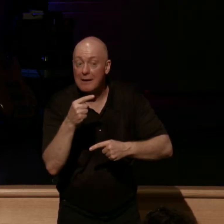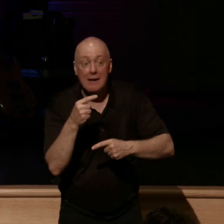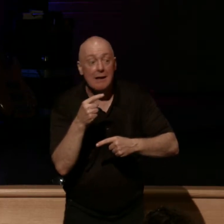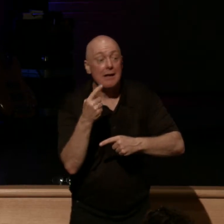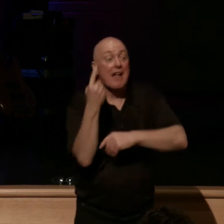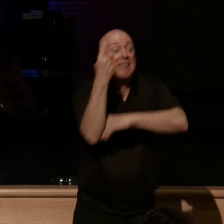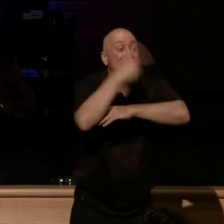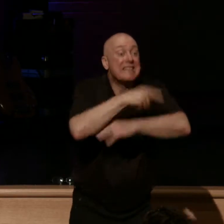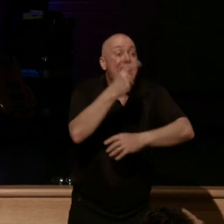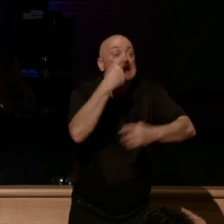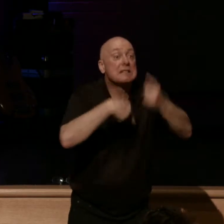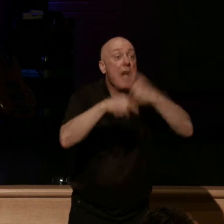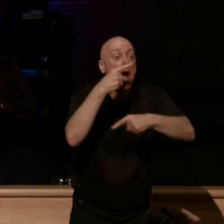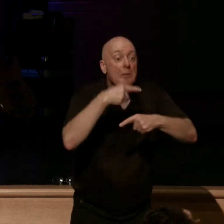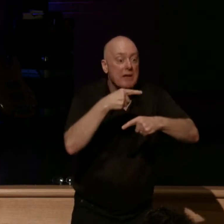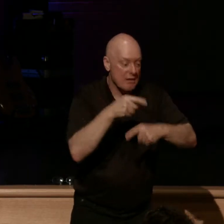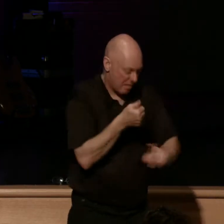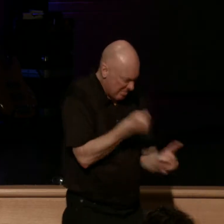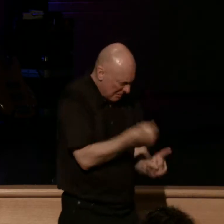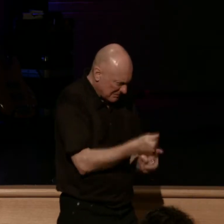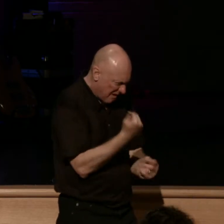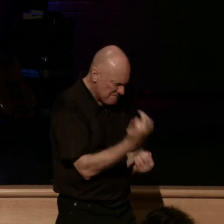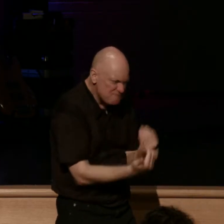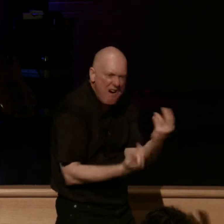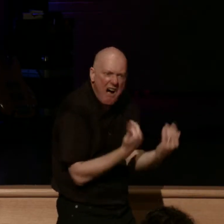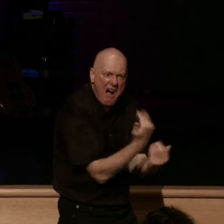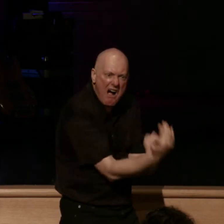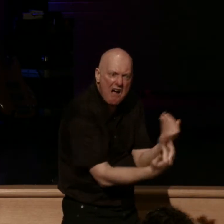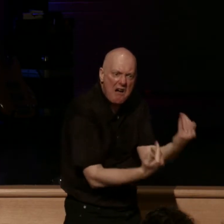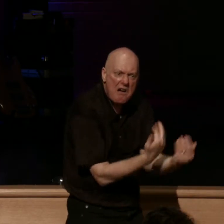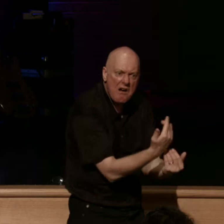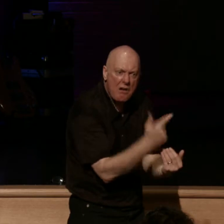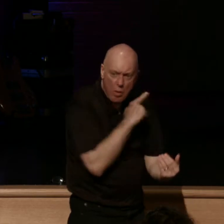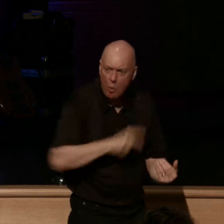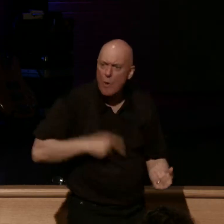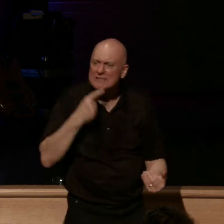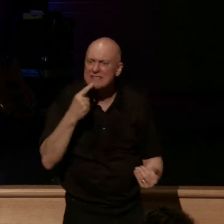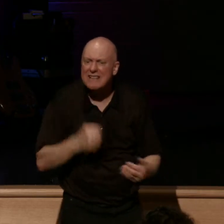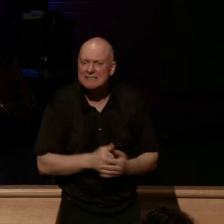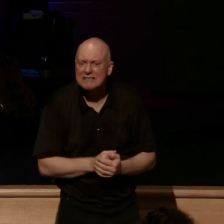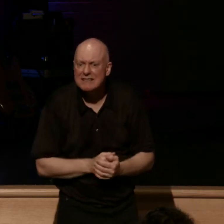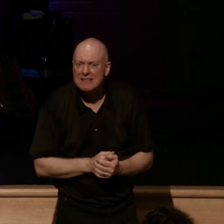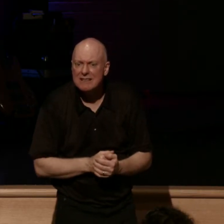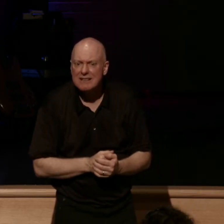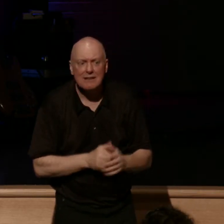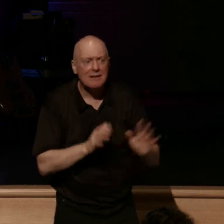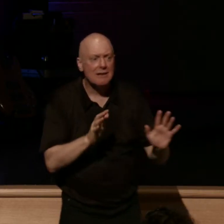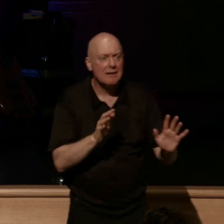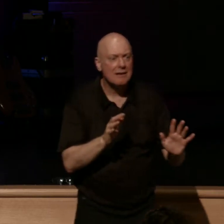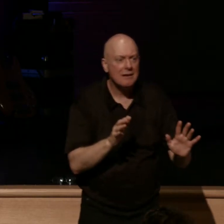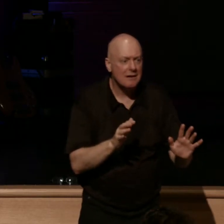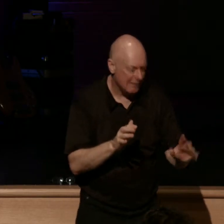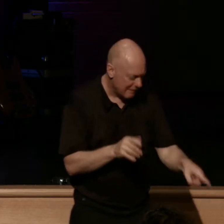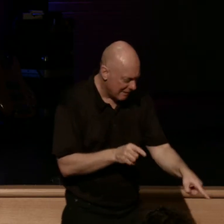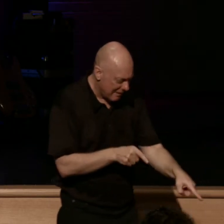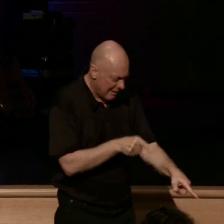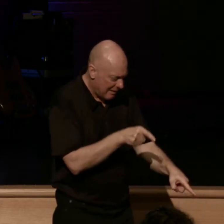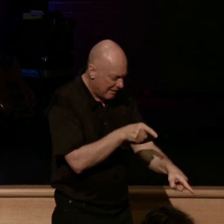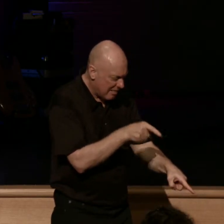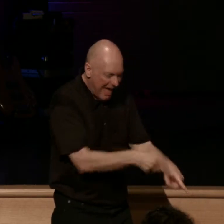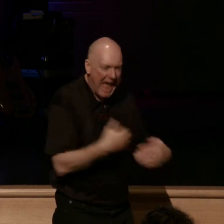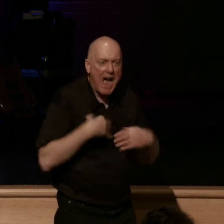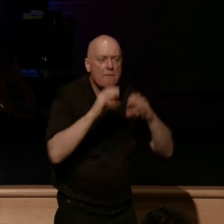The day that is coming shall set them ablaze, says the Lord of hosts, so that he will leave them neither